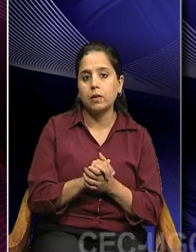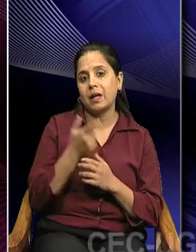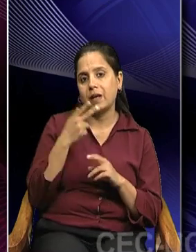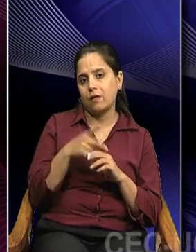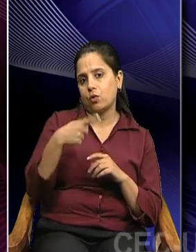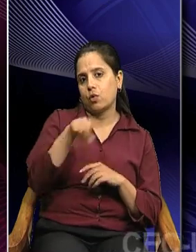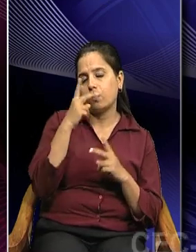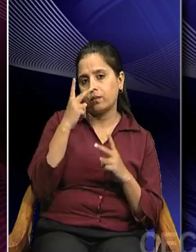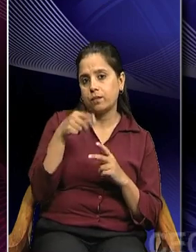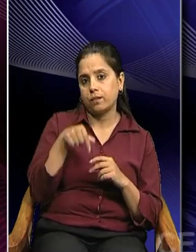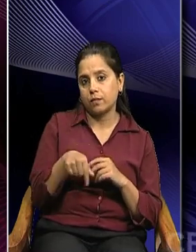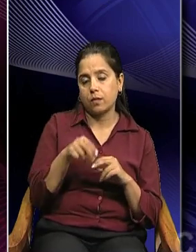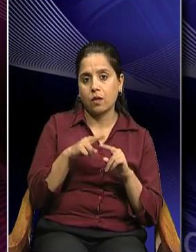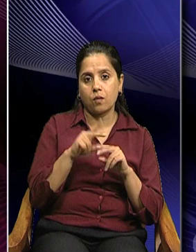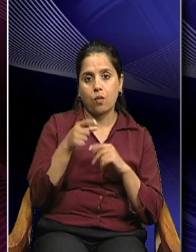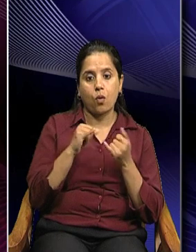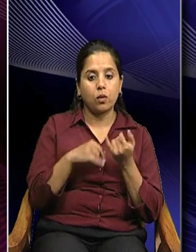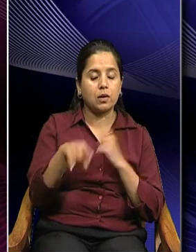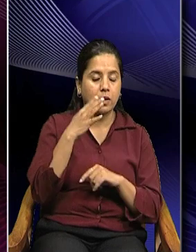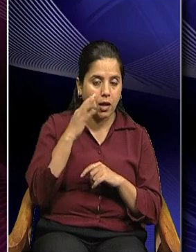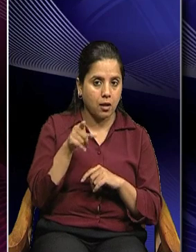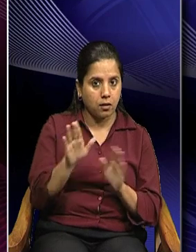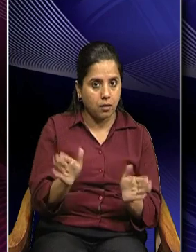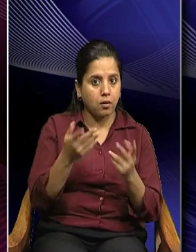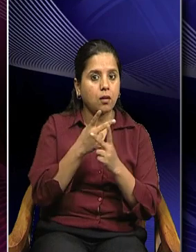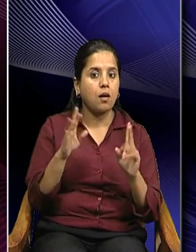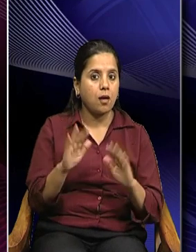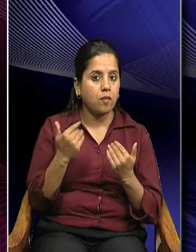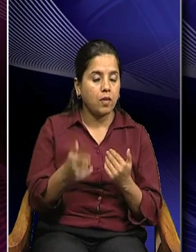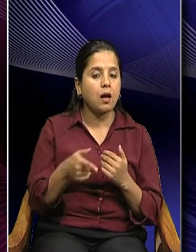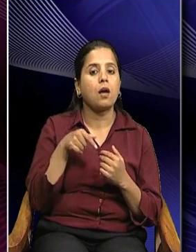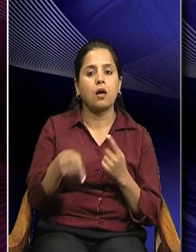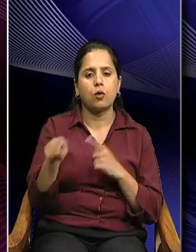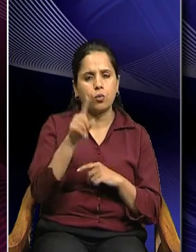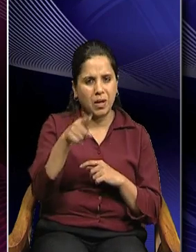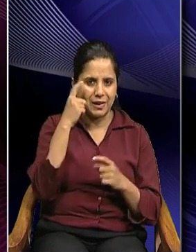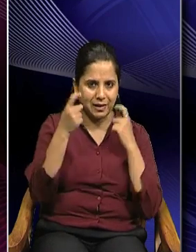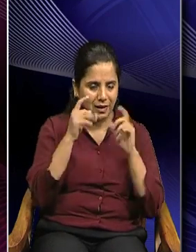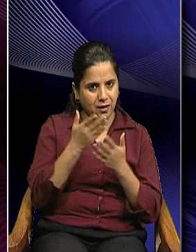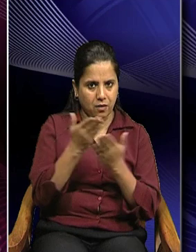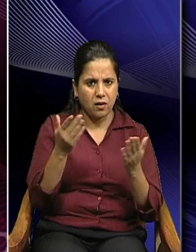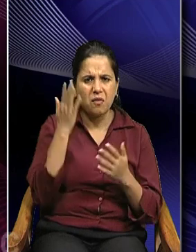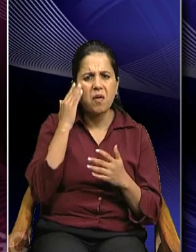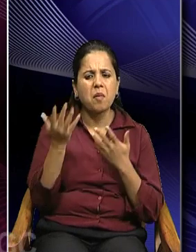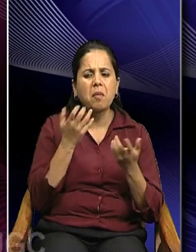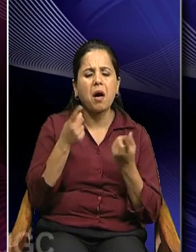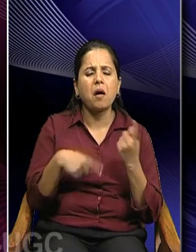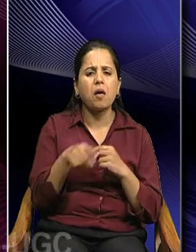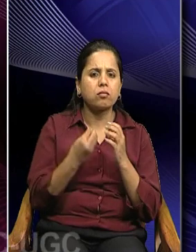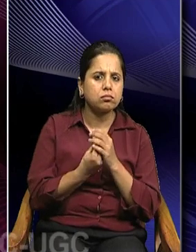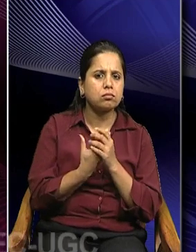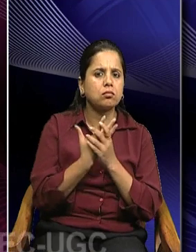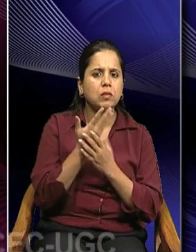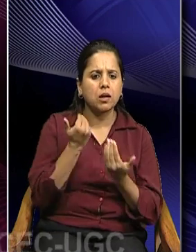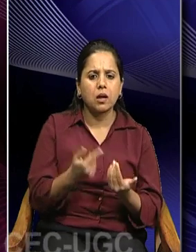we look at the forces which actually enable these emergencies, you must be thinking that why marketing is evolving